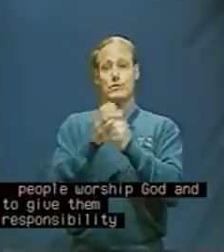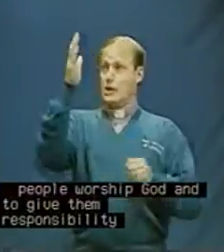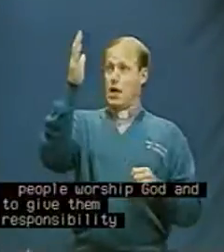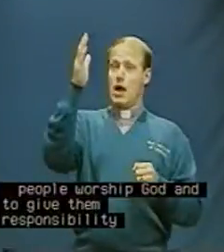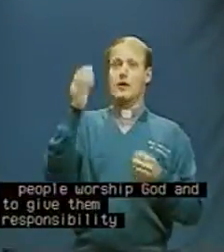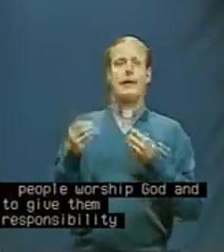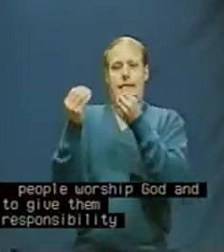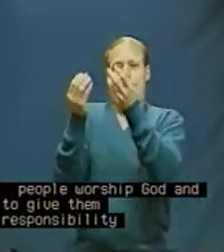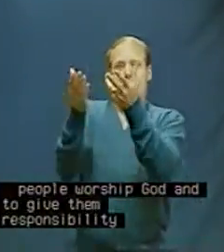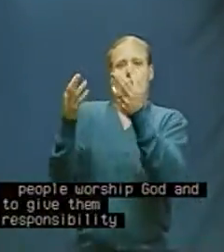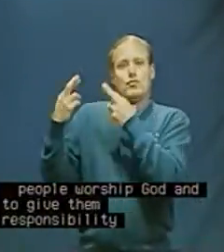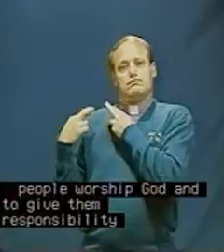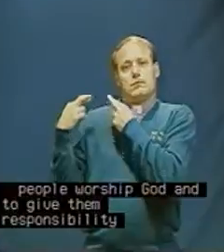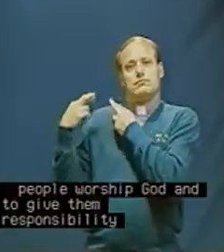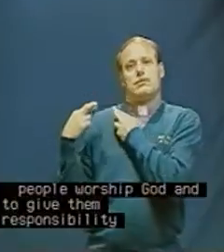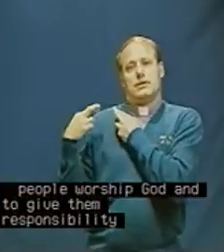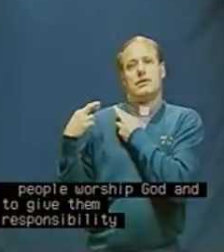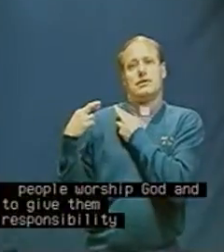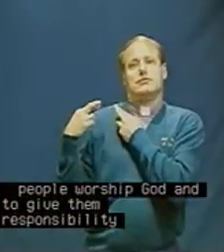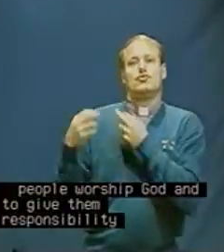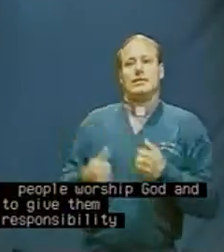people worship God and give them responsibility.